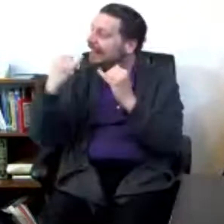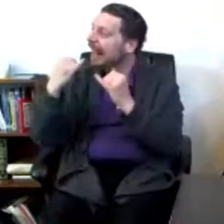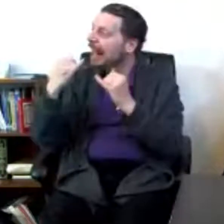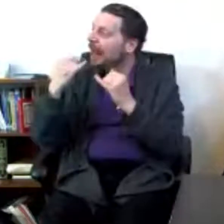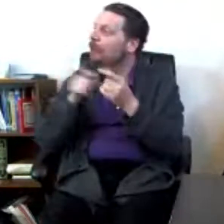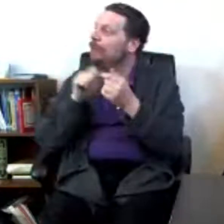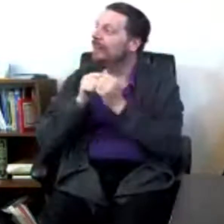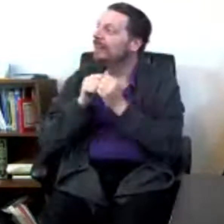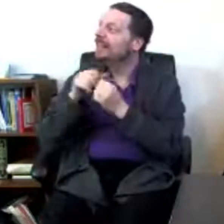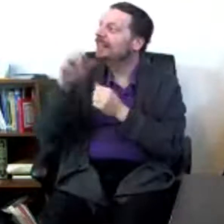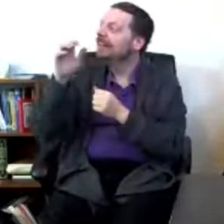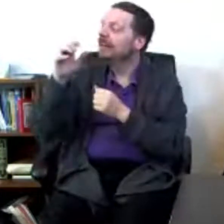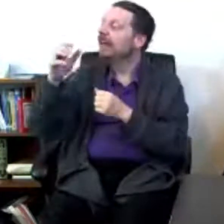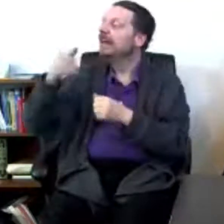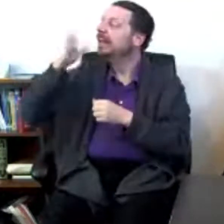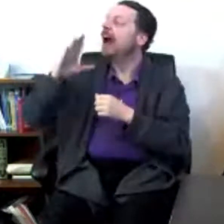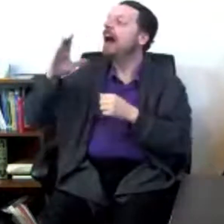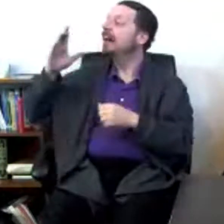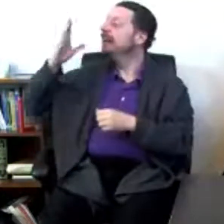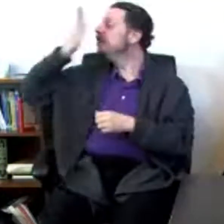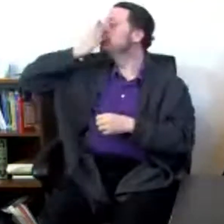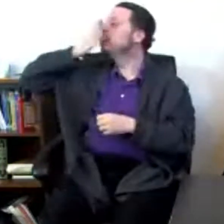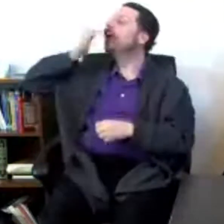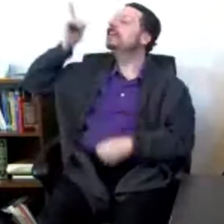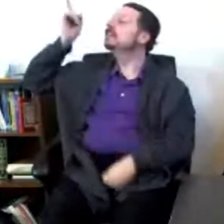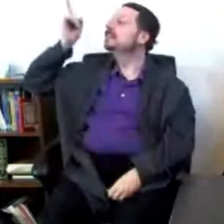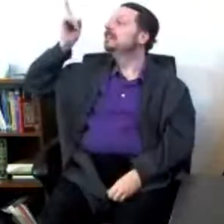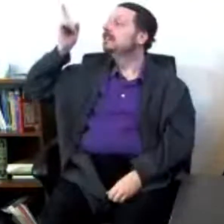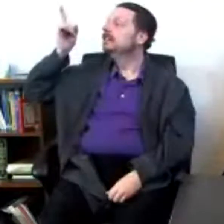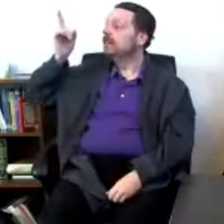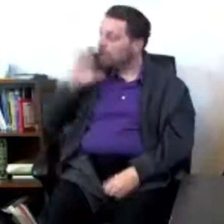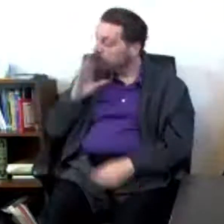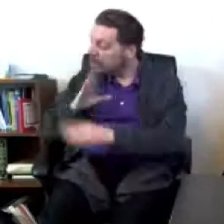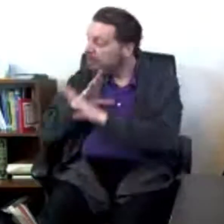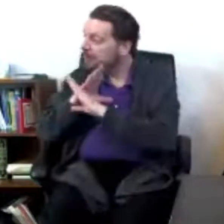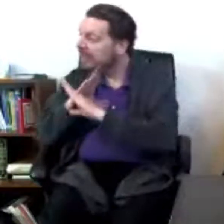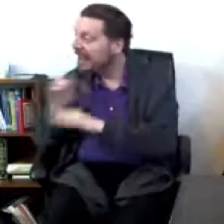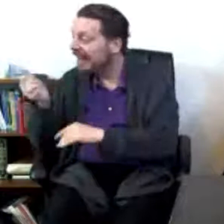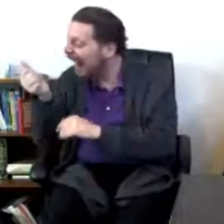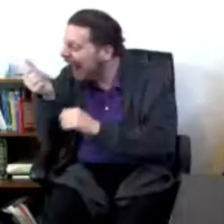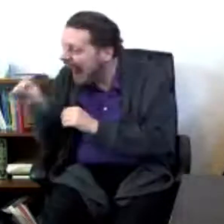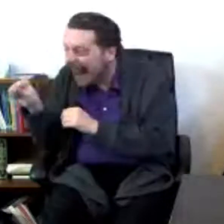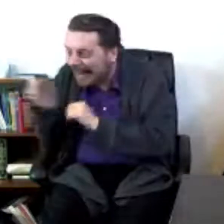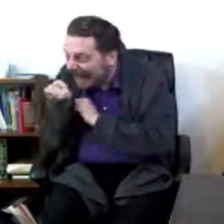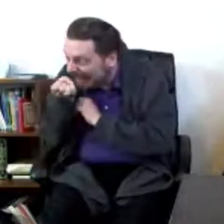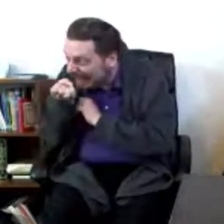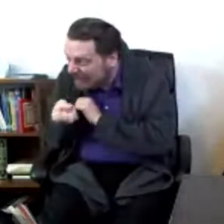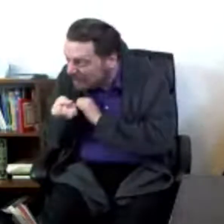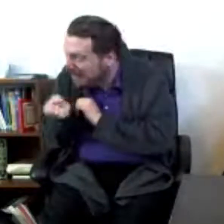today against the torment of God? Any bit?